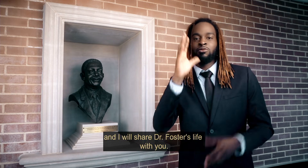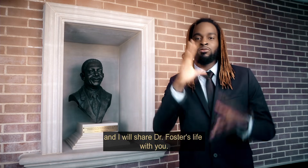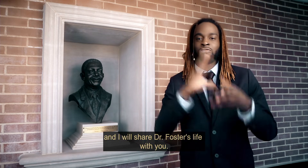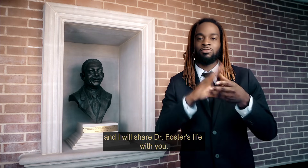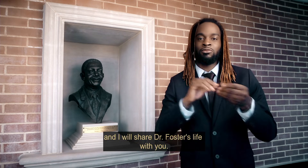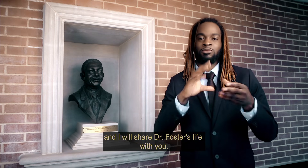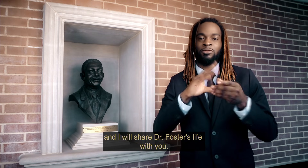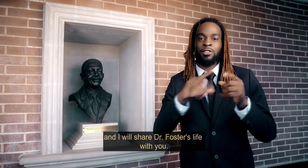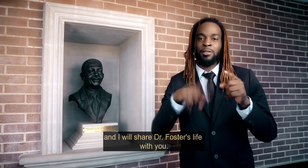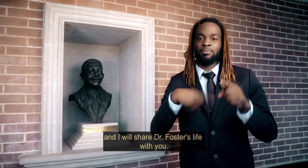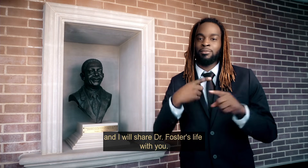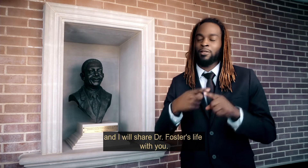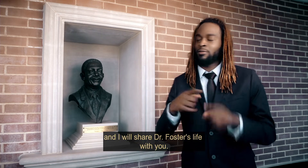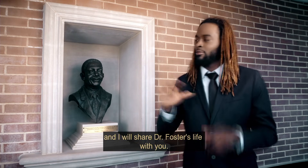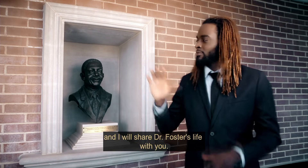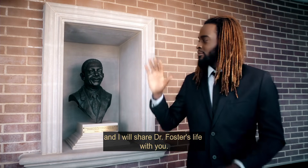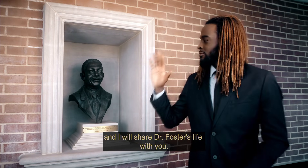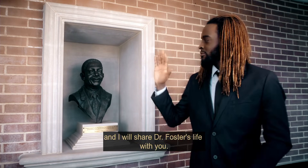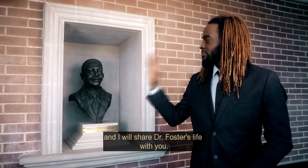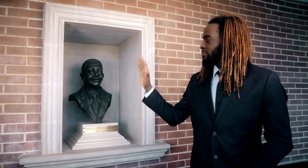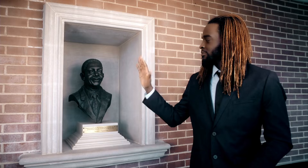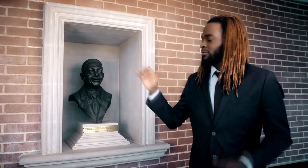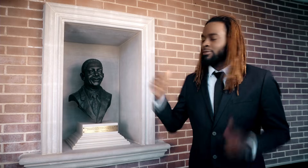and I will share Dr. Foster's life with you.